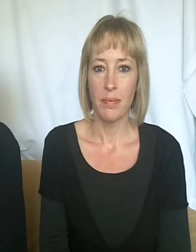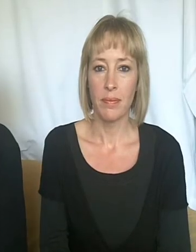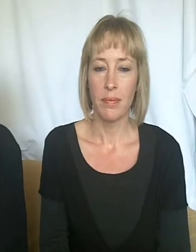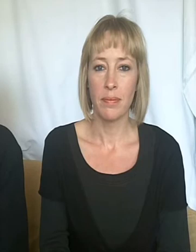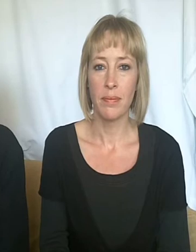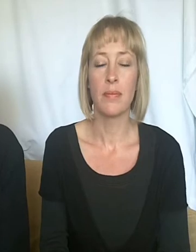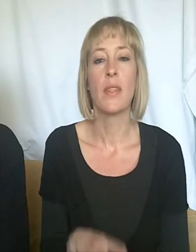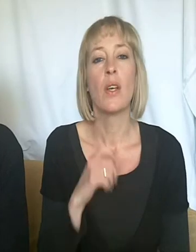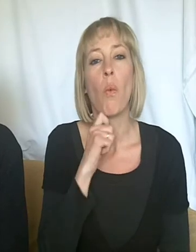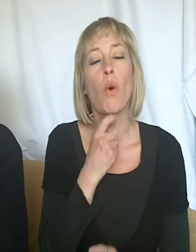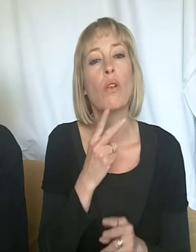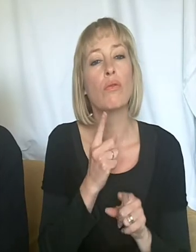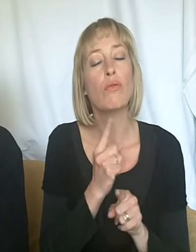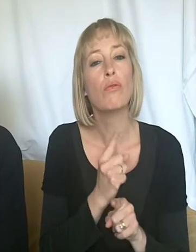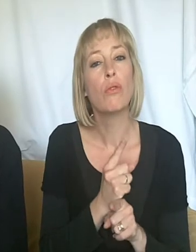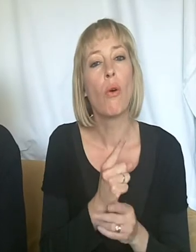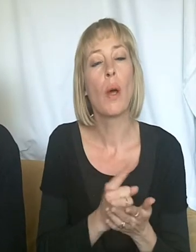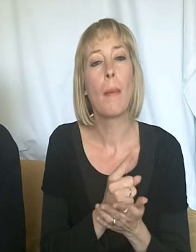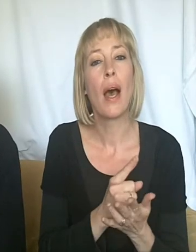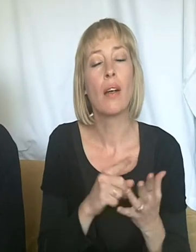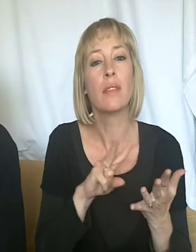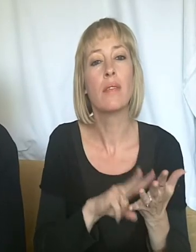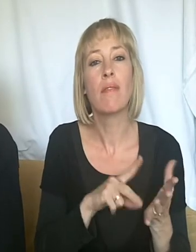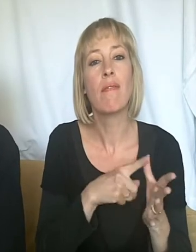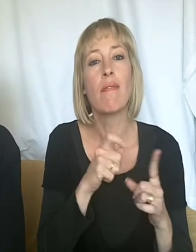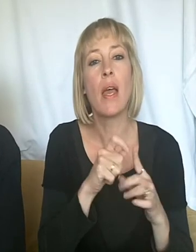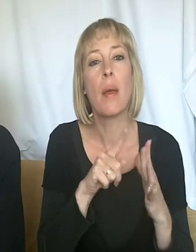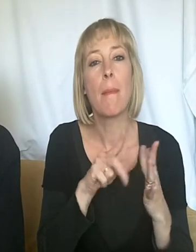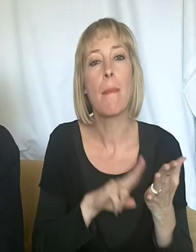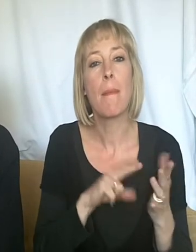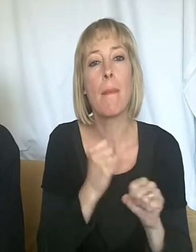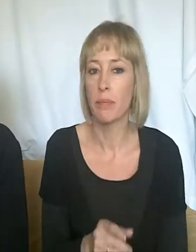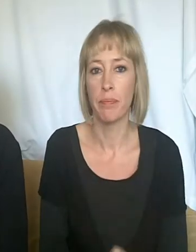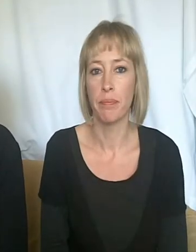I'm going to talk about vaping.